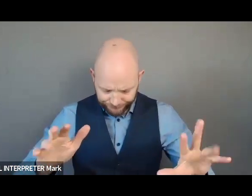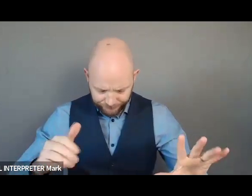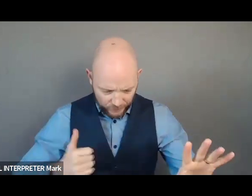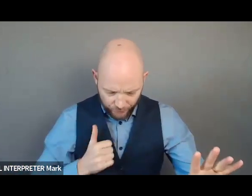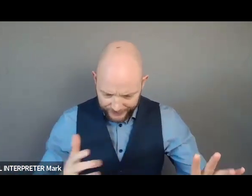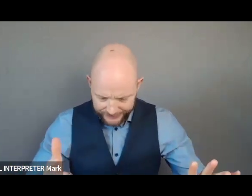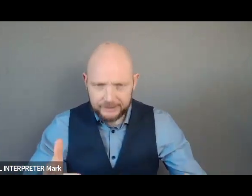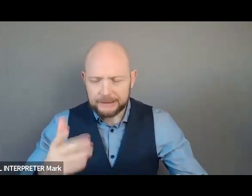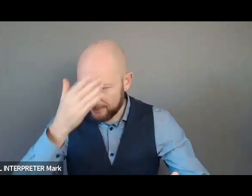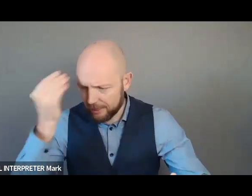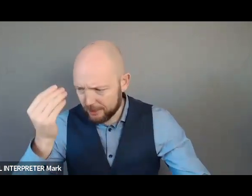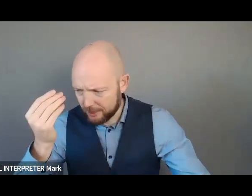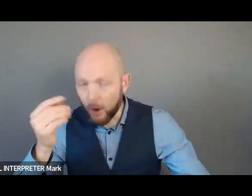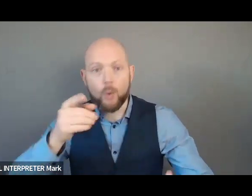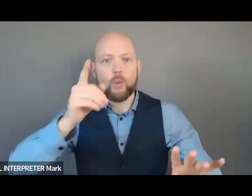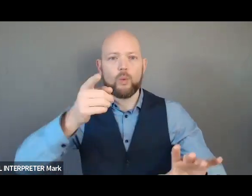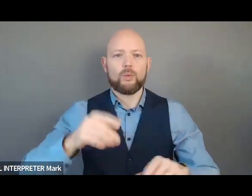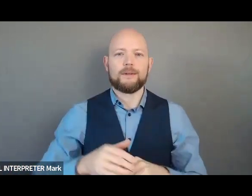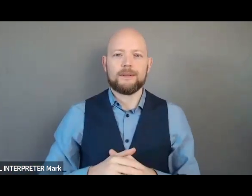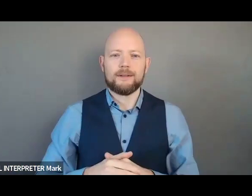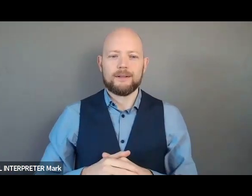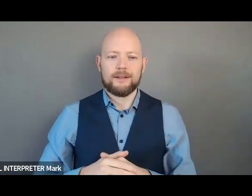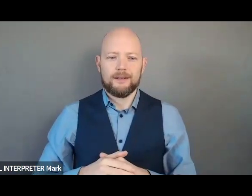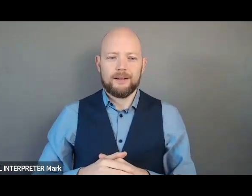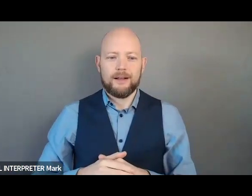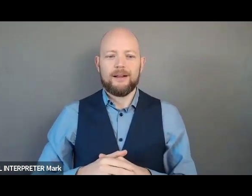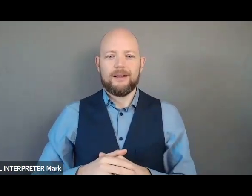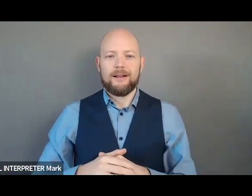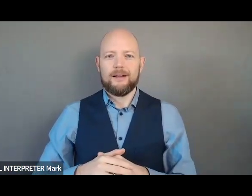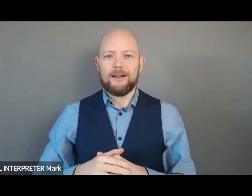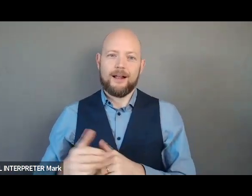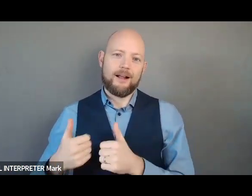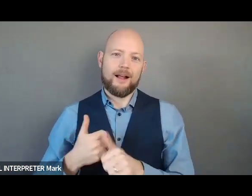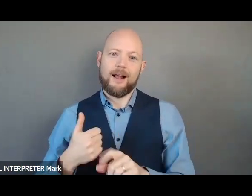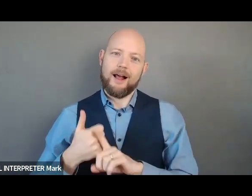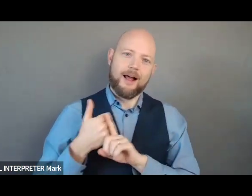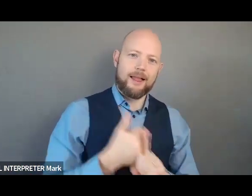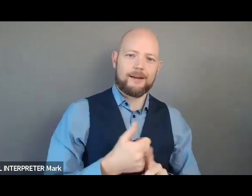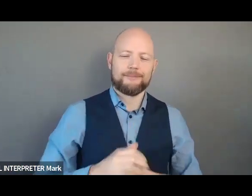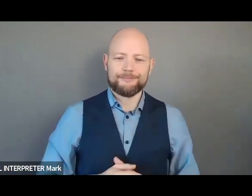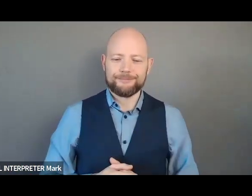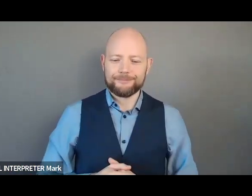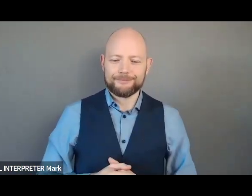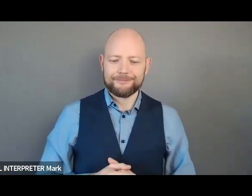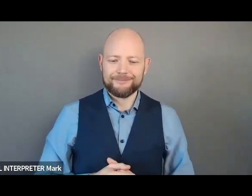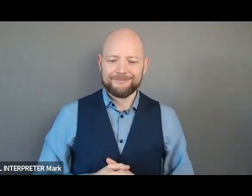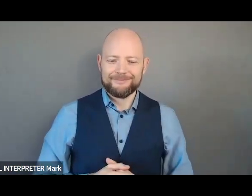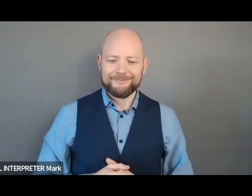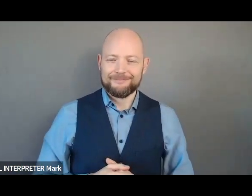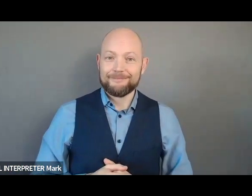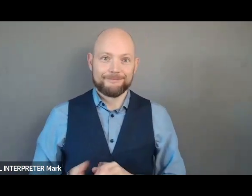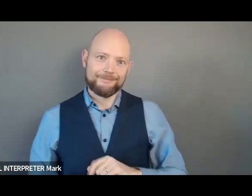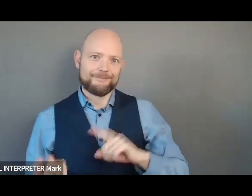allyship. But yeah, that's it for me. Brilliant. Perfect timing. Thank you very much. Somebody you passed, but no, the pressure's no on